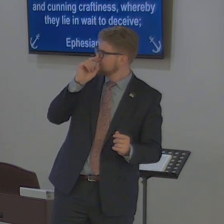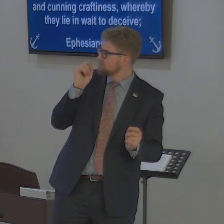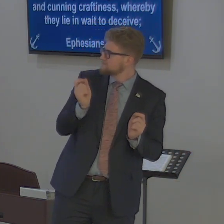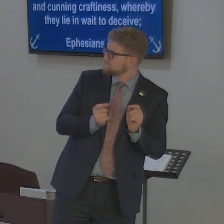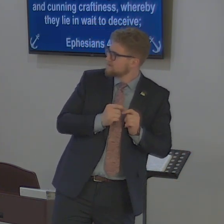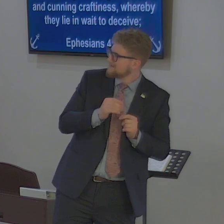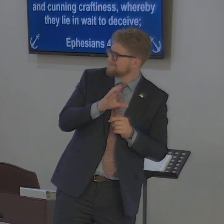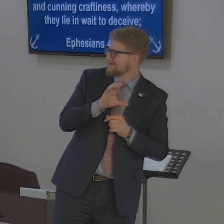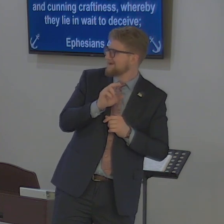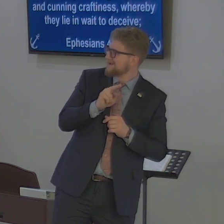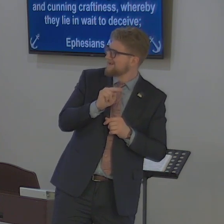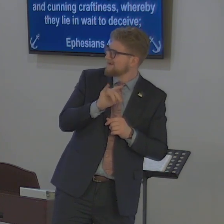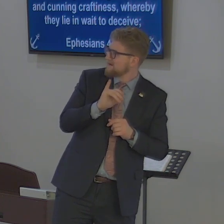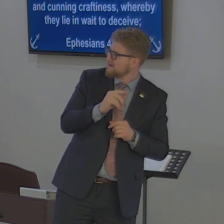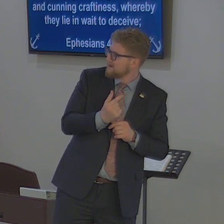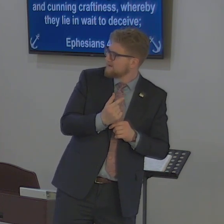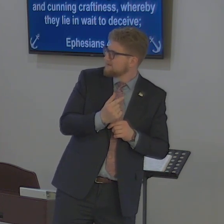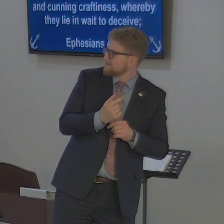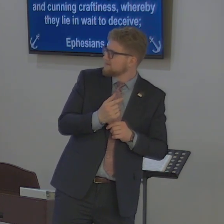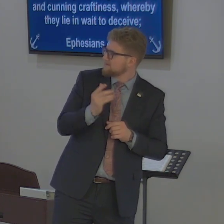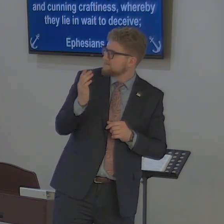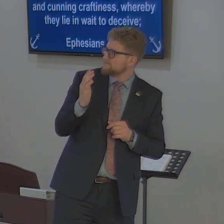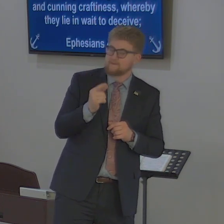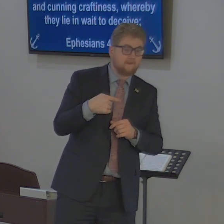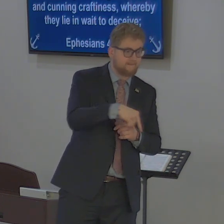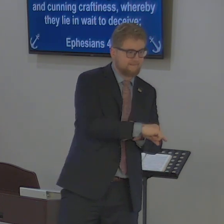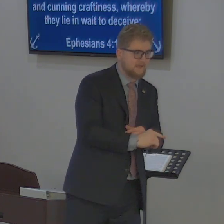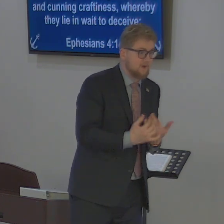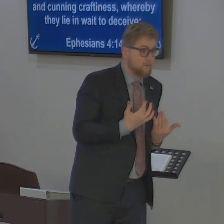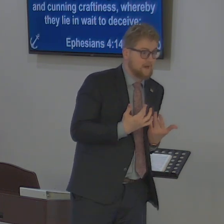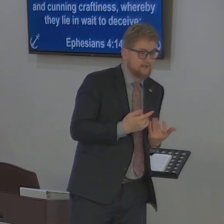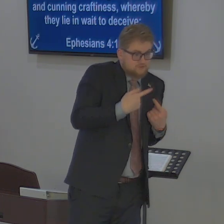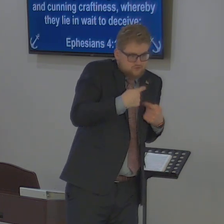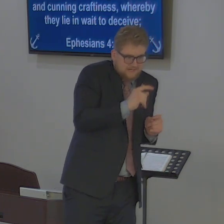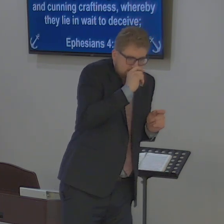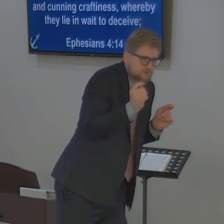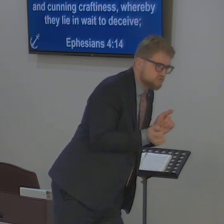says, whereby they lie in wait to deceive.